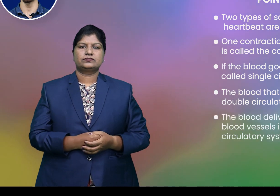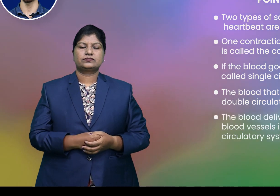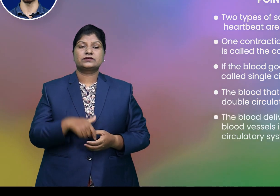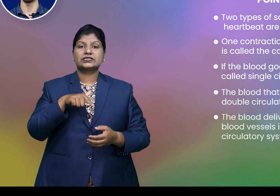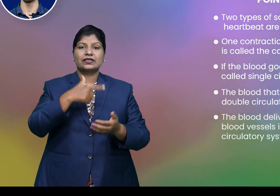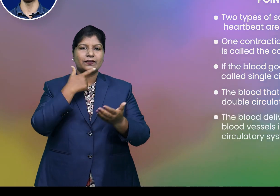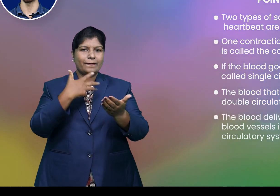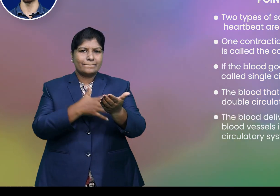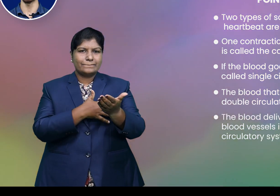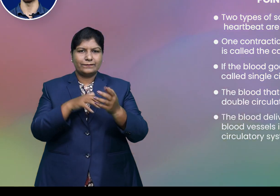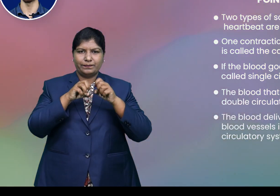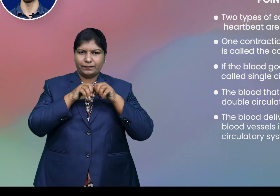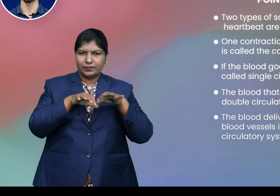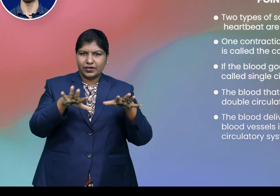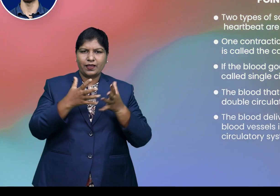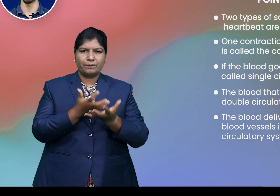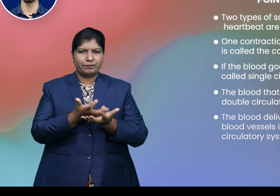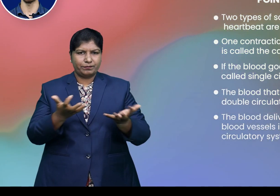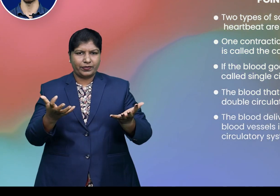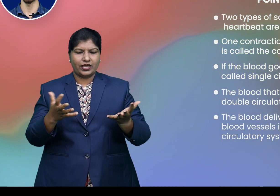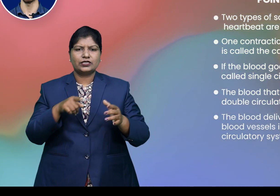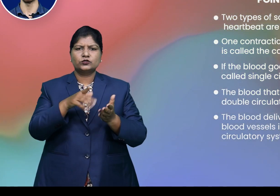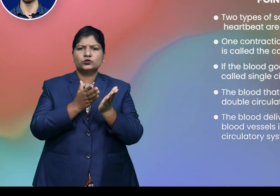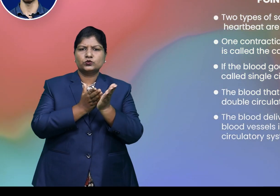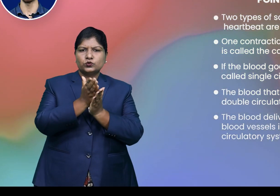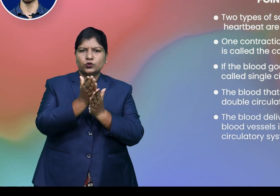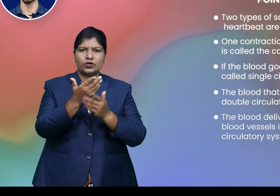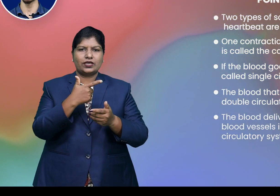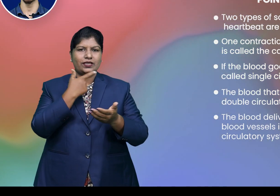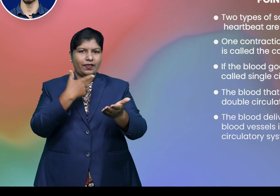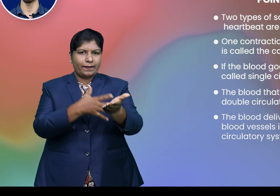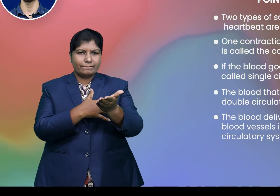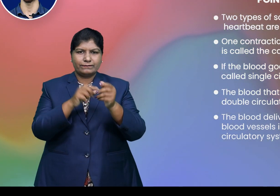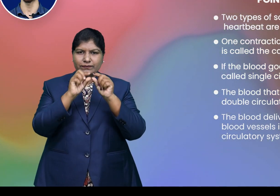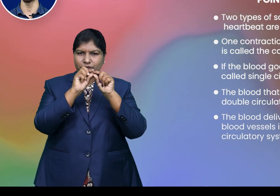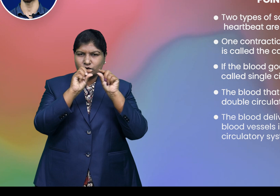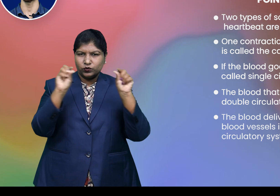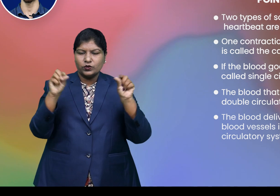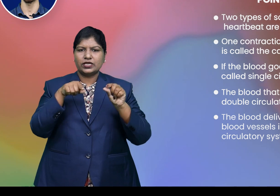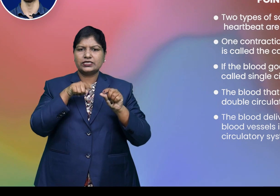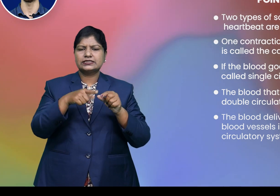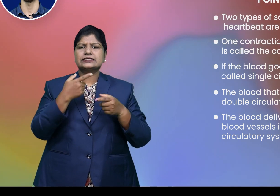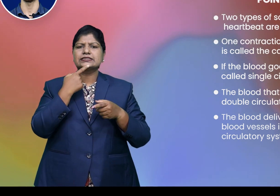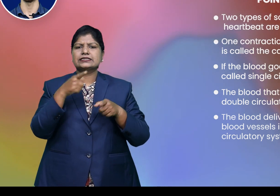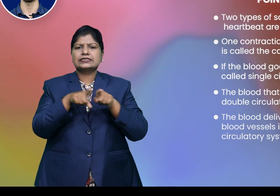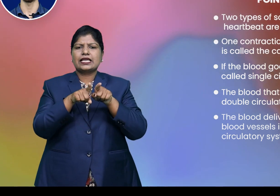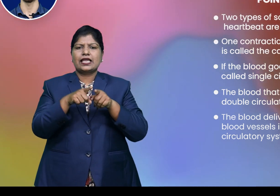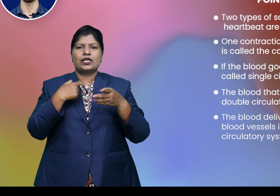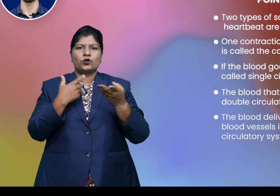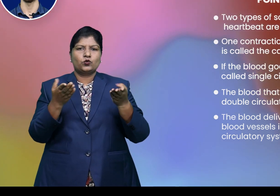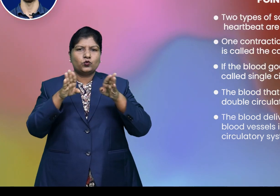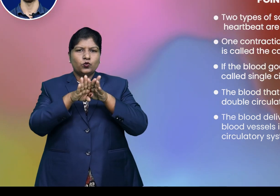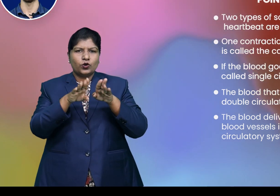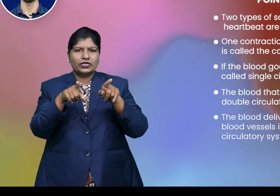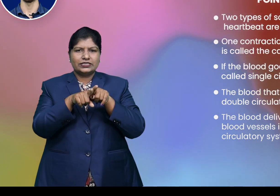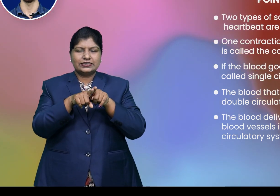The blood delivers the materials to the blood vessel is called the closed type of circulatory system.